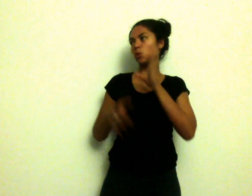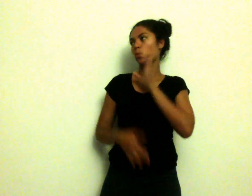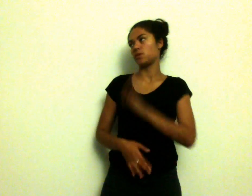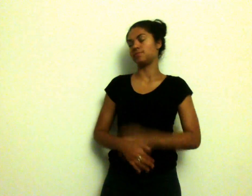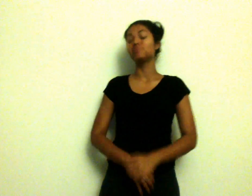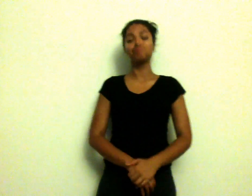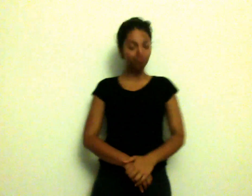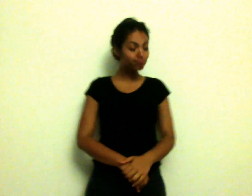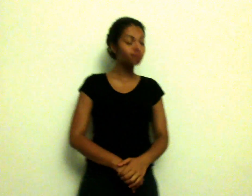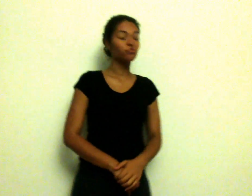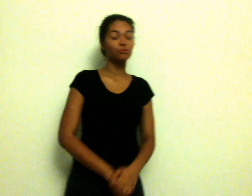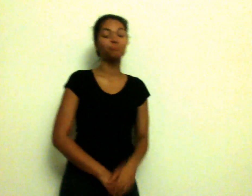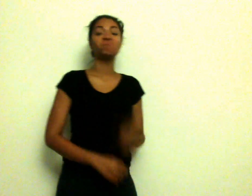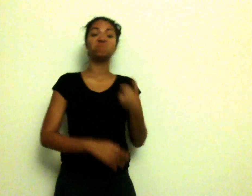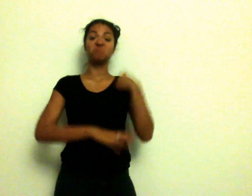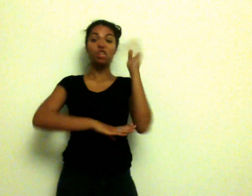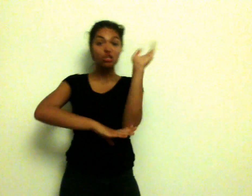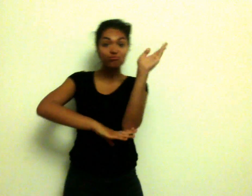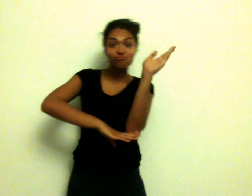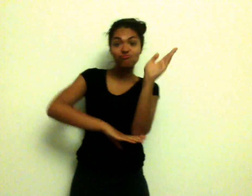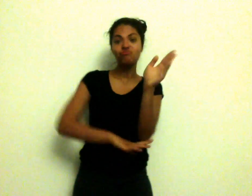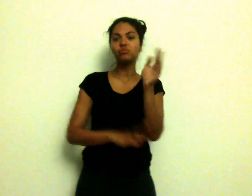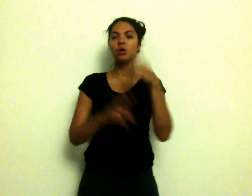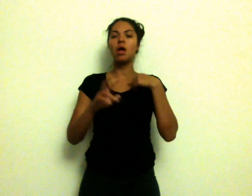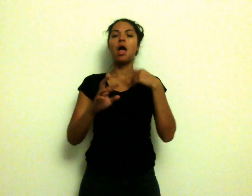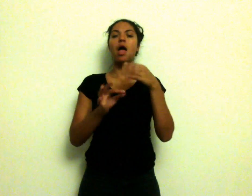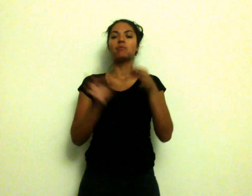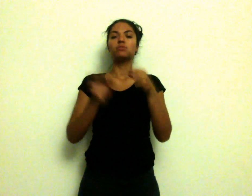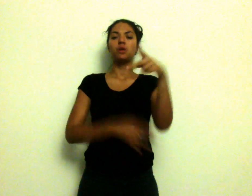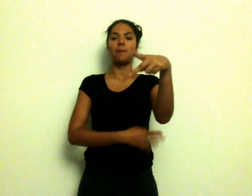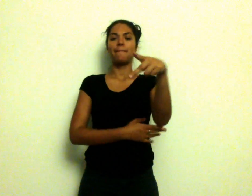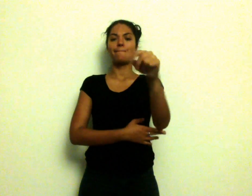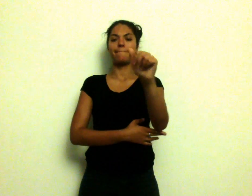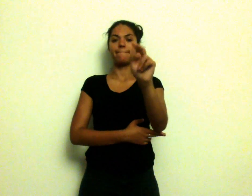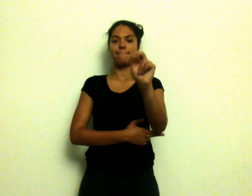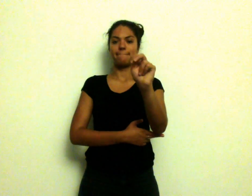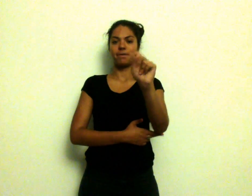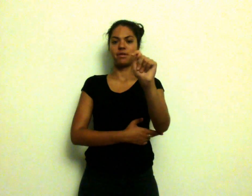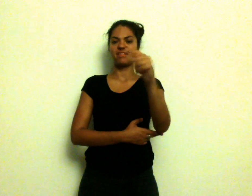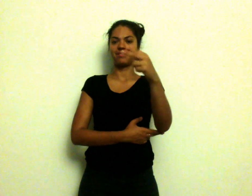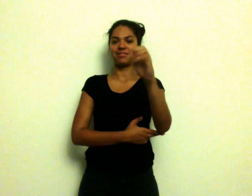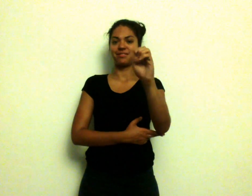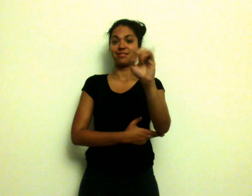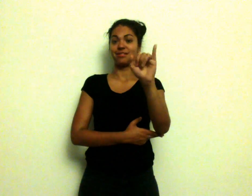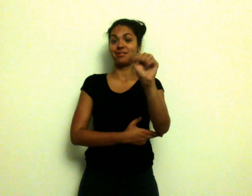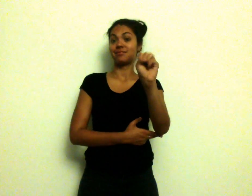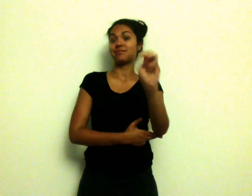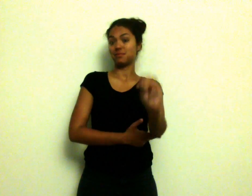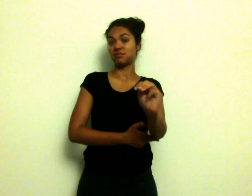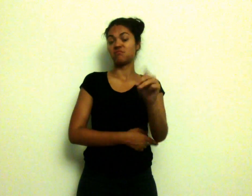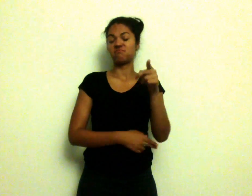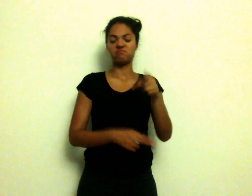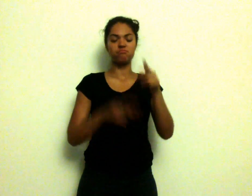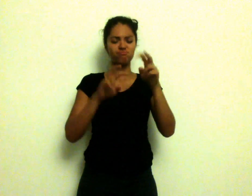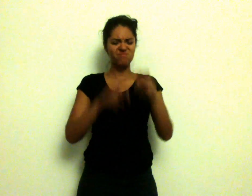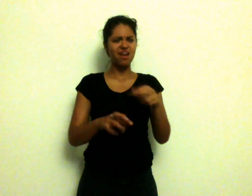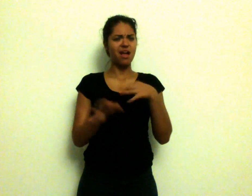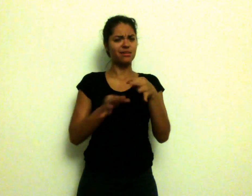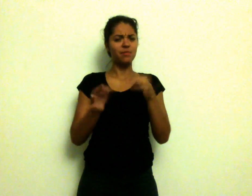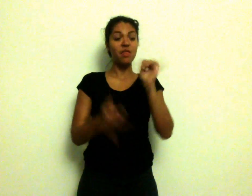the Eastern pantheistic worldviews, by their own recognition, there is systemic contradiction at the core. If you take the teachings